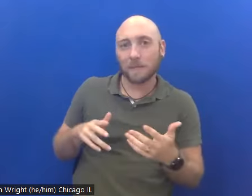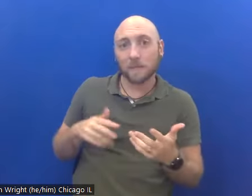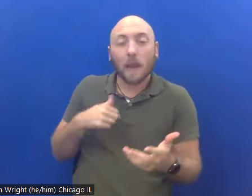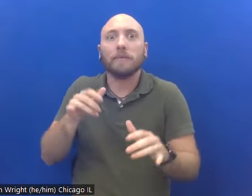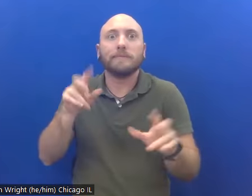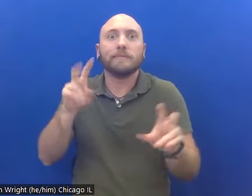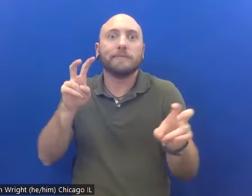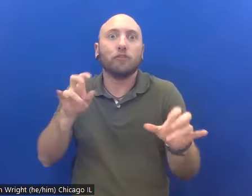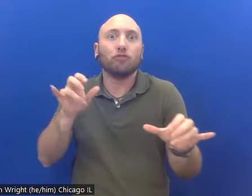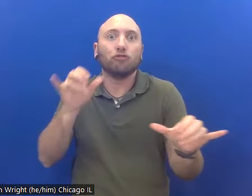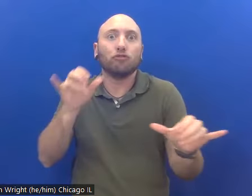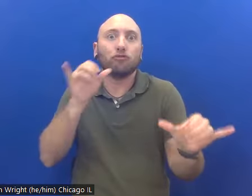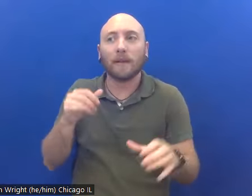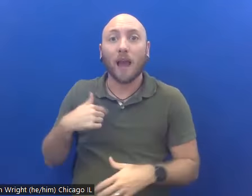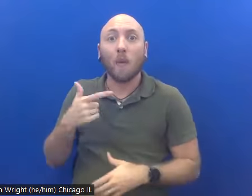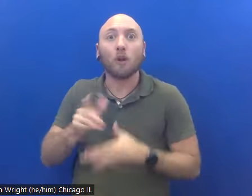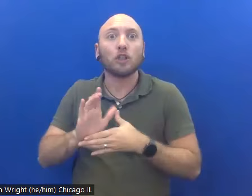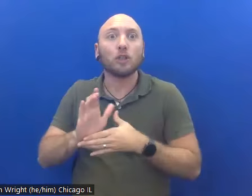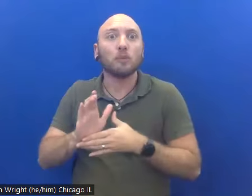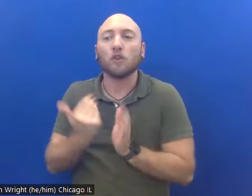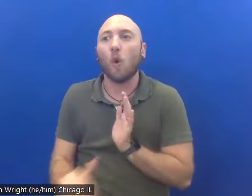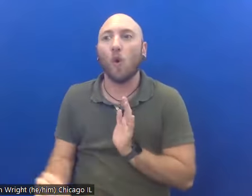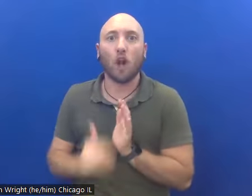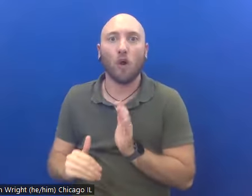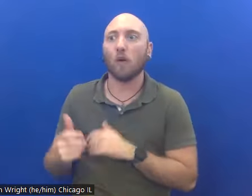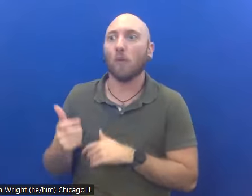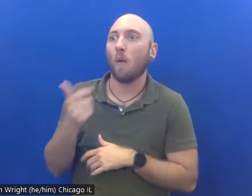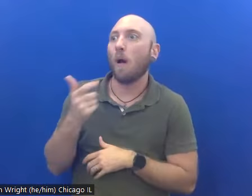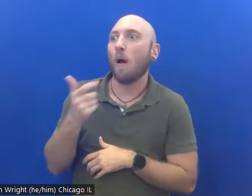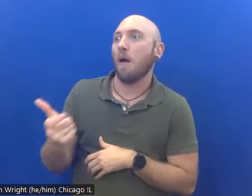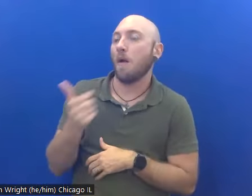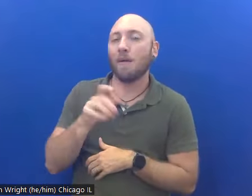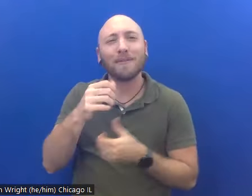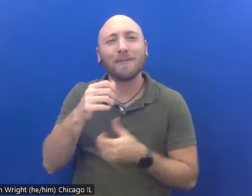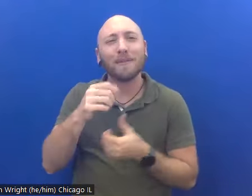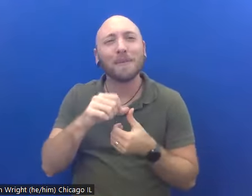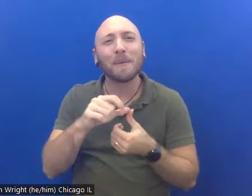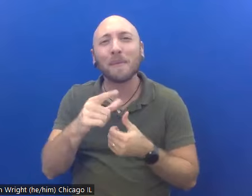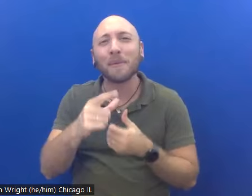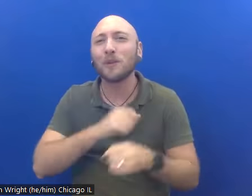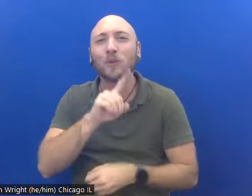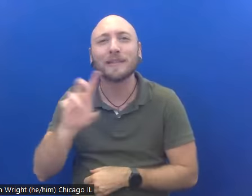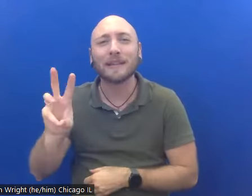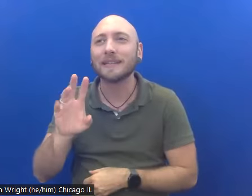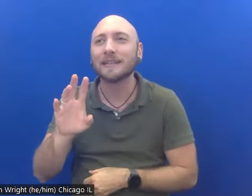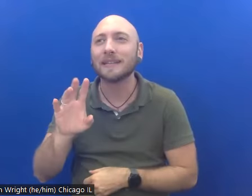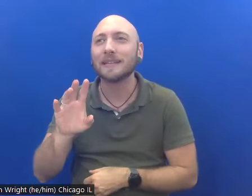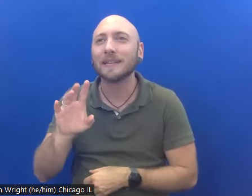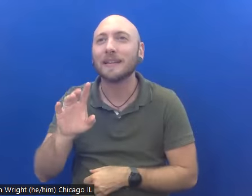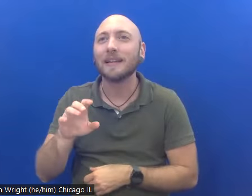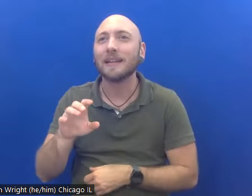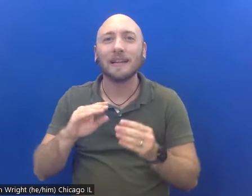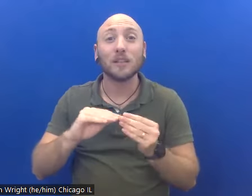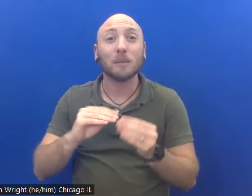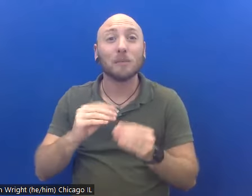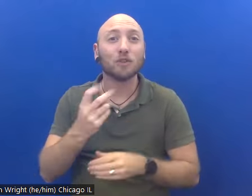movies over and over and over on TV. I don't know if you guys remember in 2006, number 12 Rutgers beat number 3 Louisville in